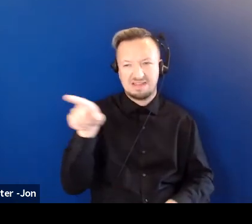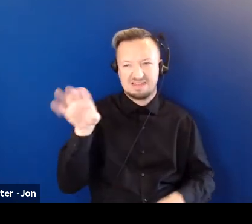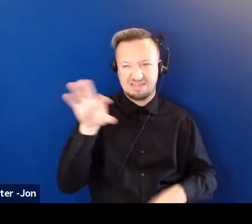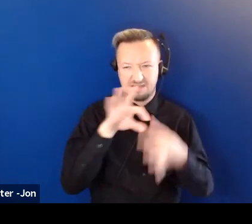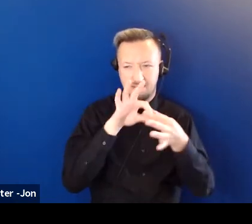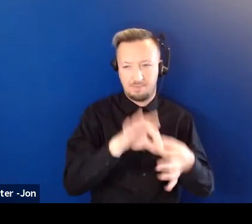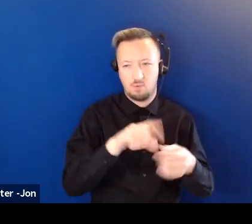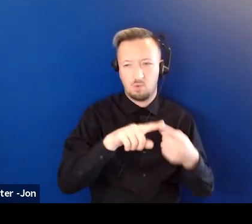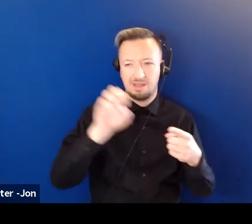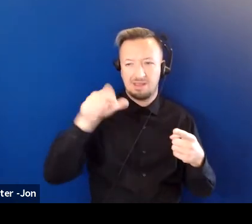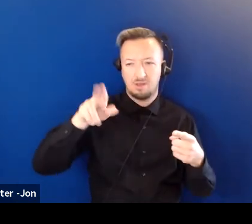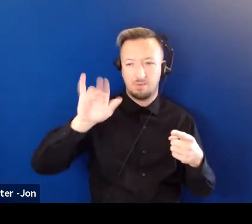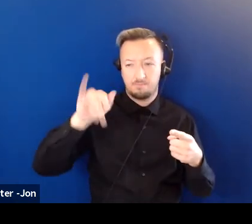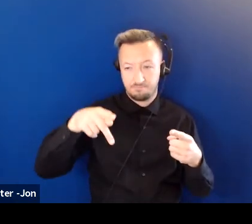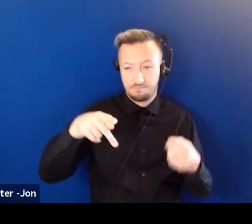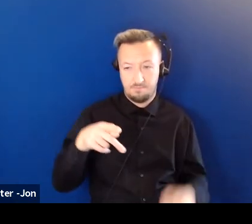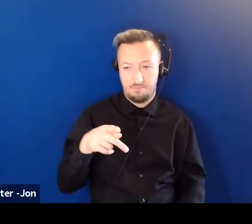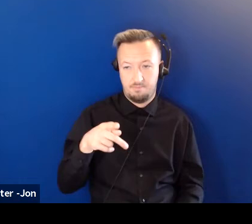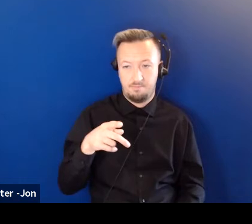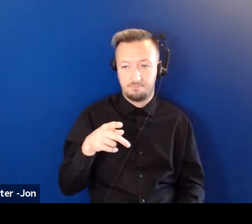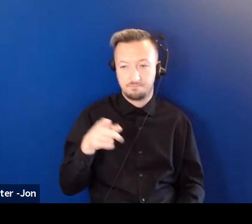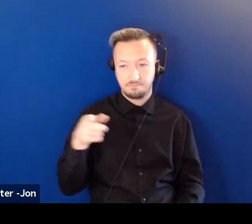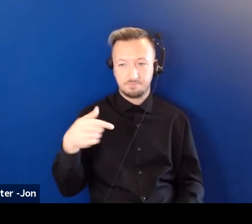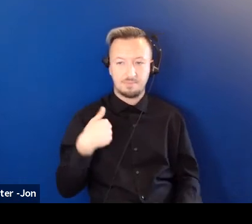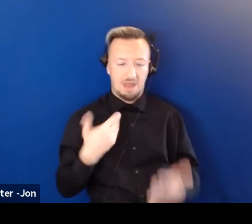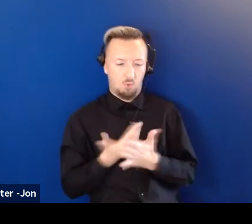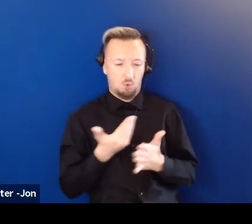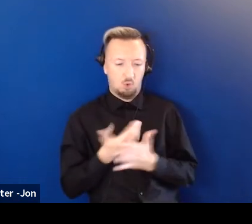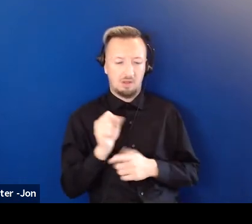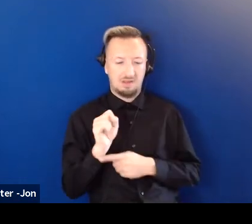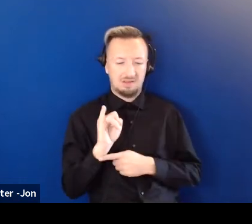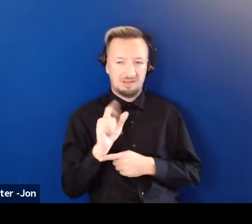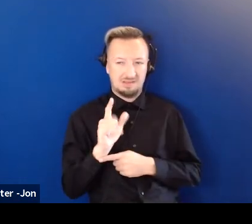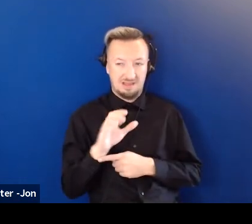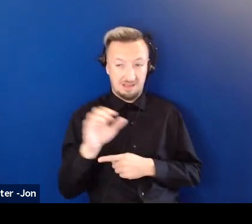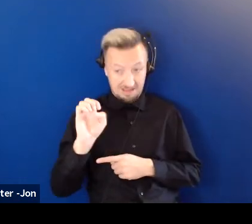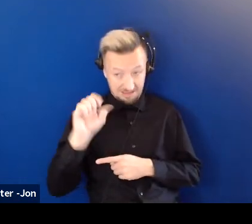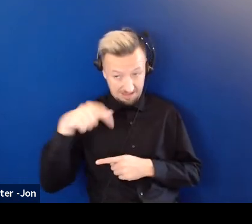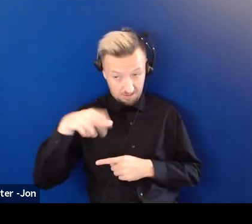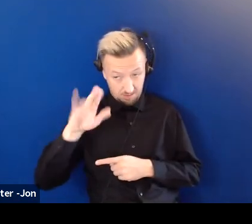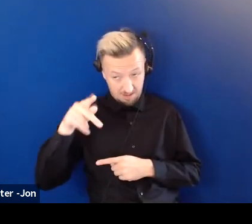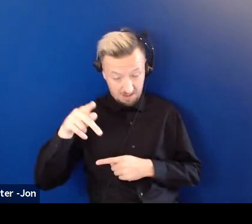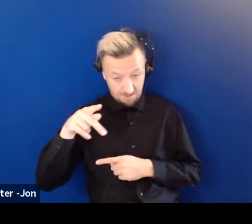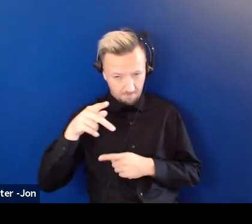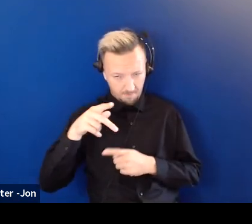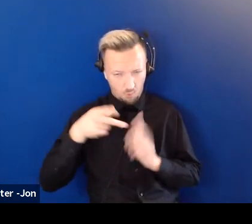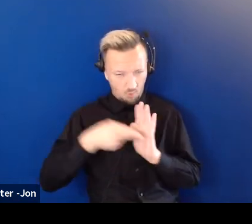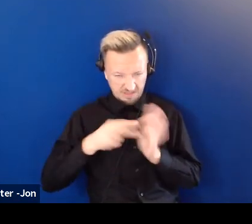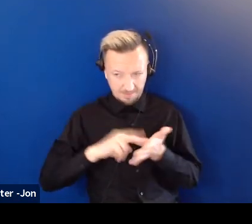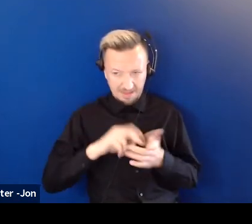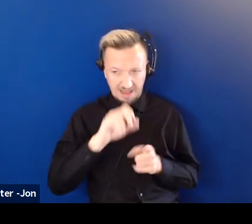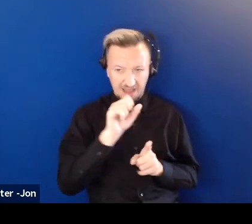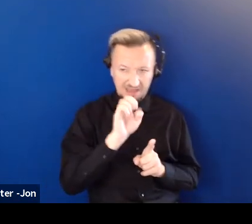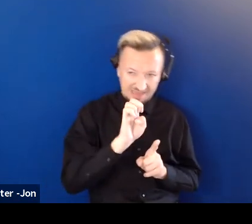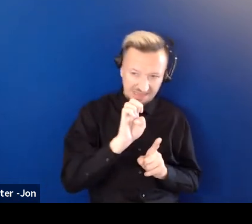specific to Equip that's really important. Mm-hmm. I'm to my silk. Is Equip an acronym? If so, what does it stand for